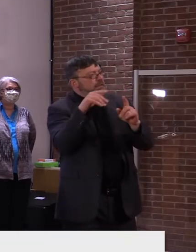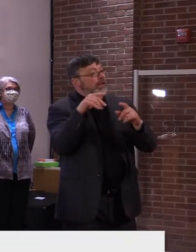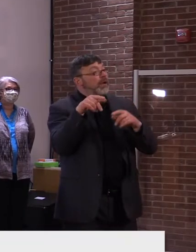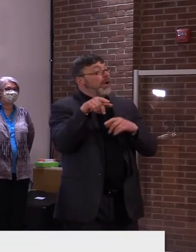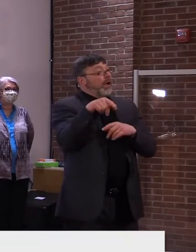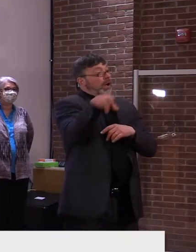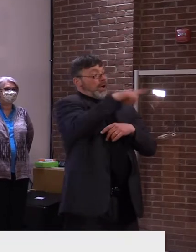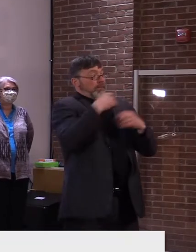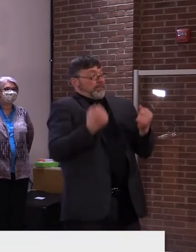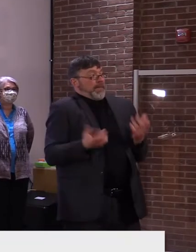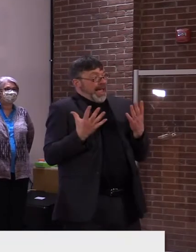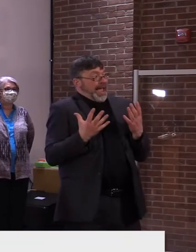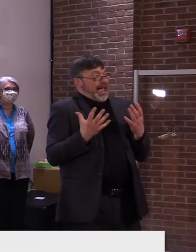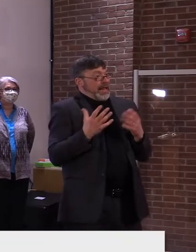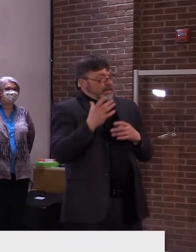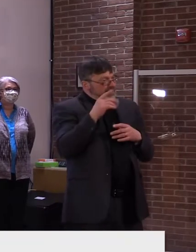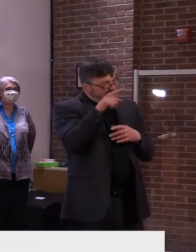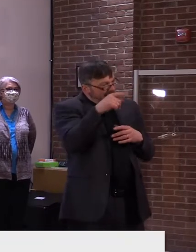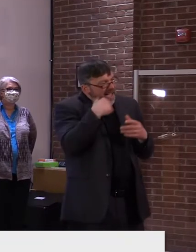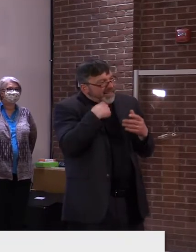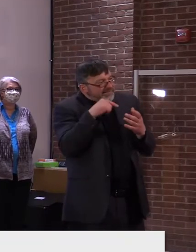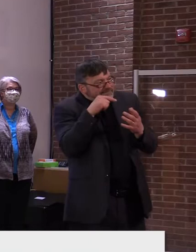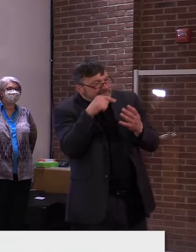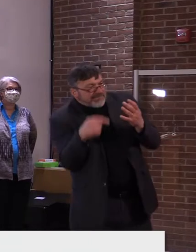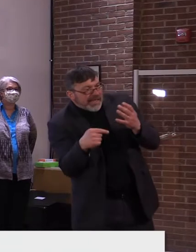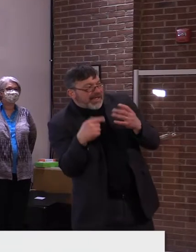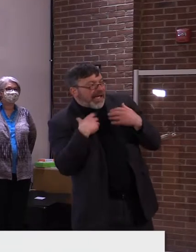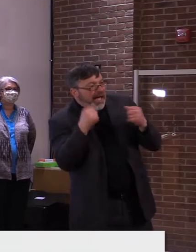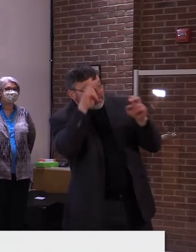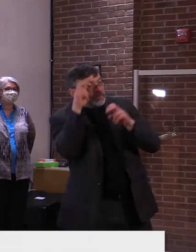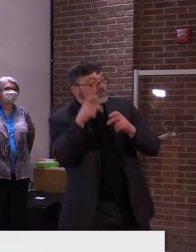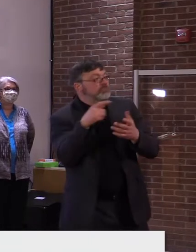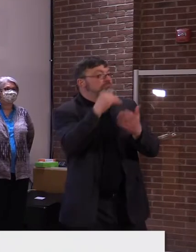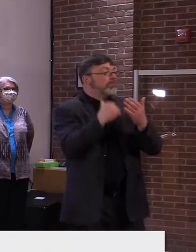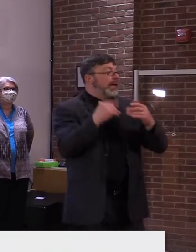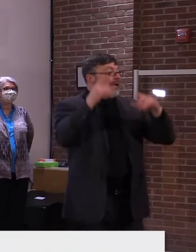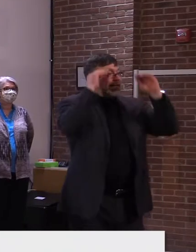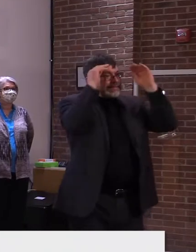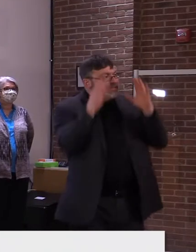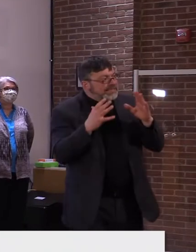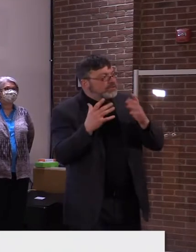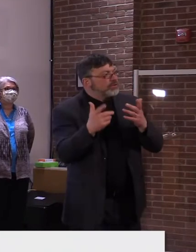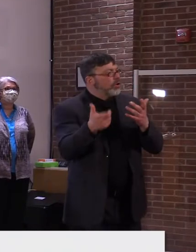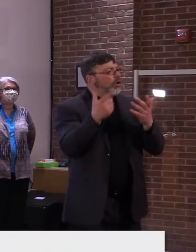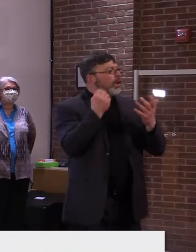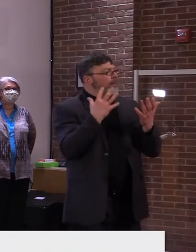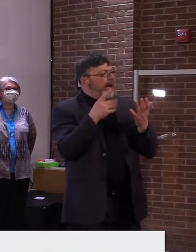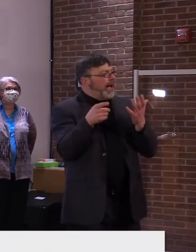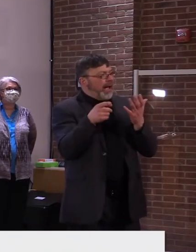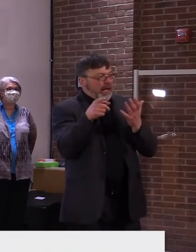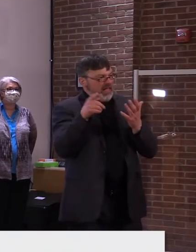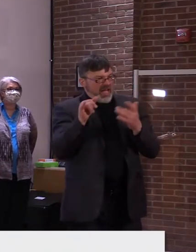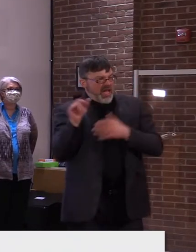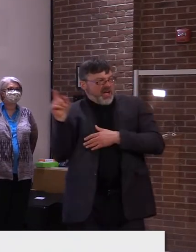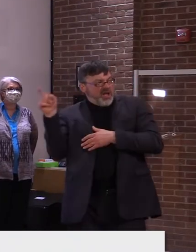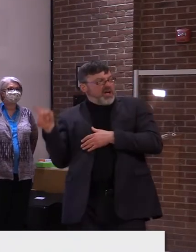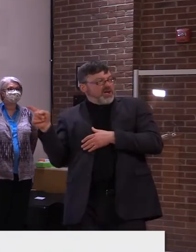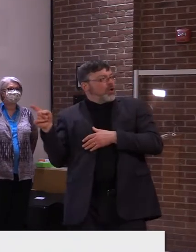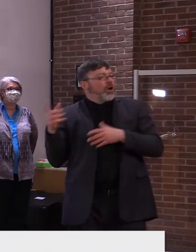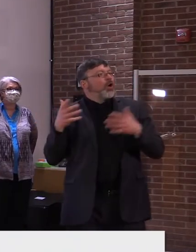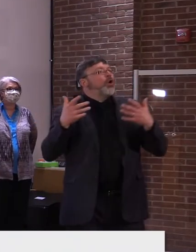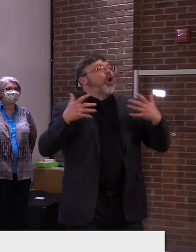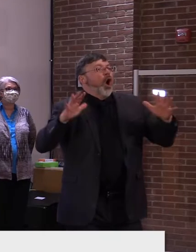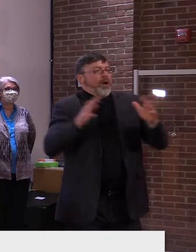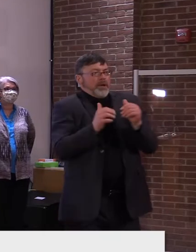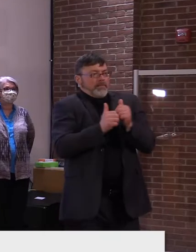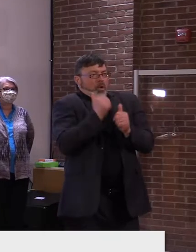Guard, the teachers, the healthcare providers, and so forth, who have already been